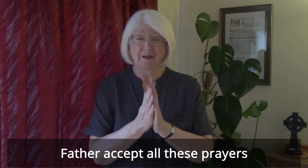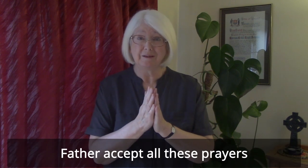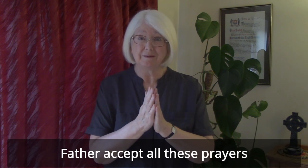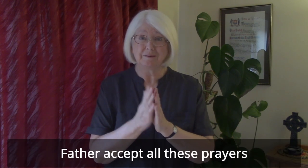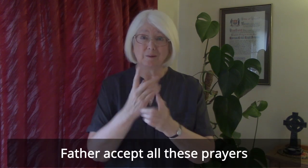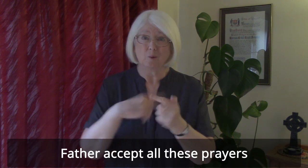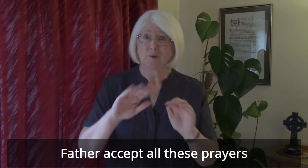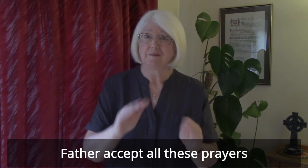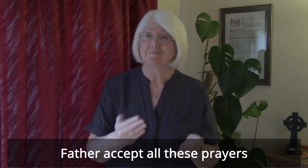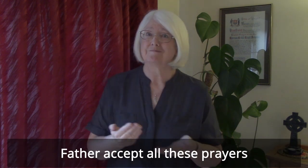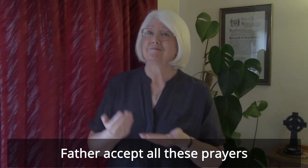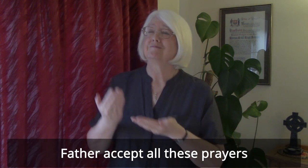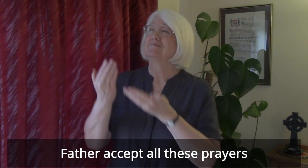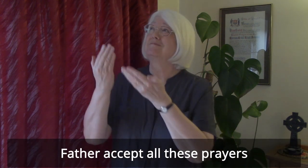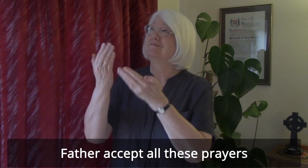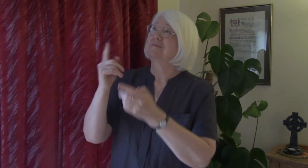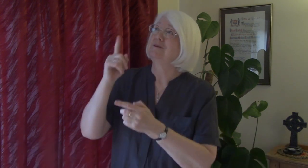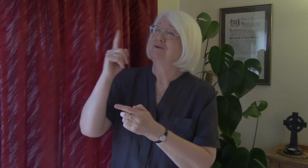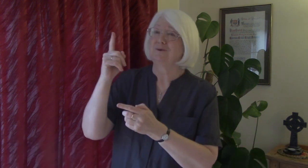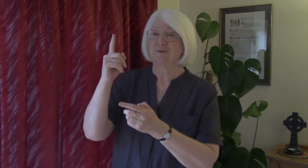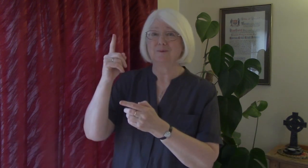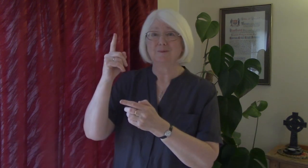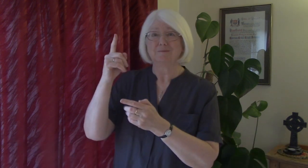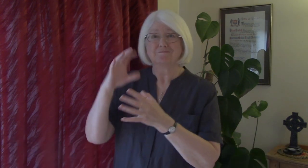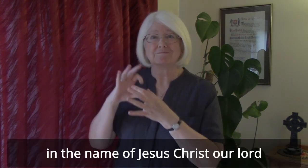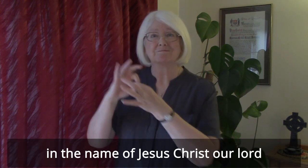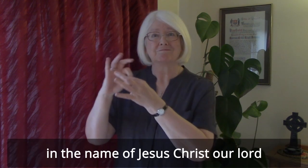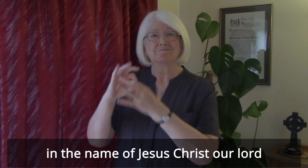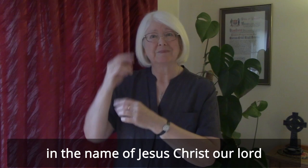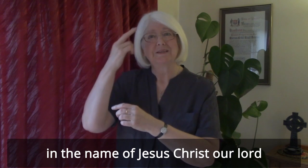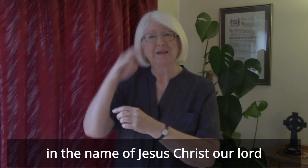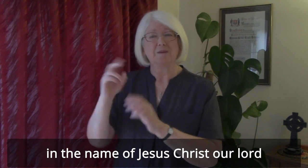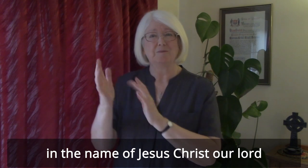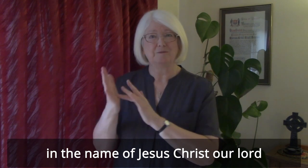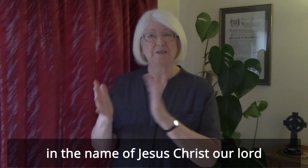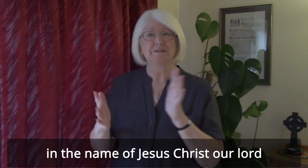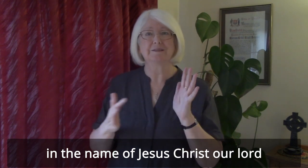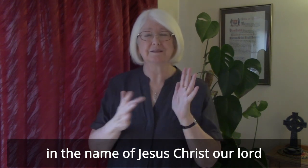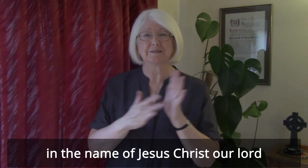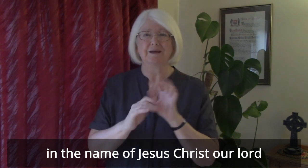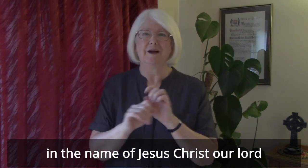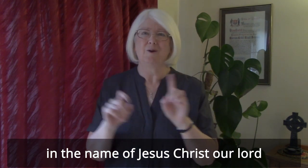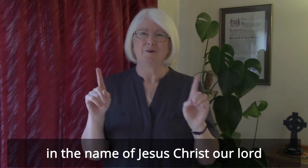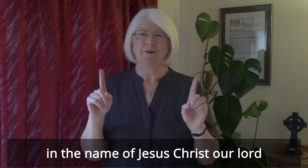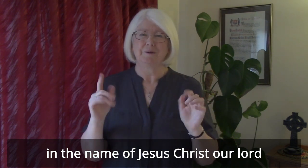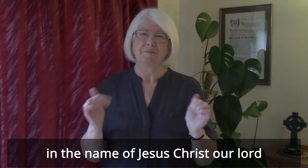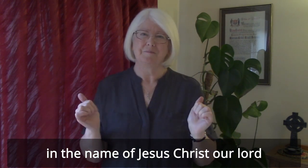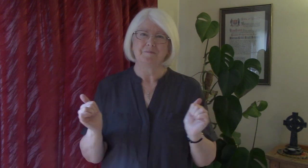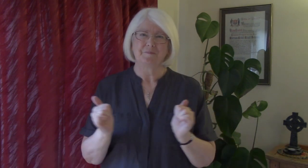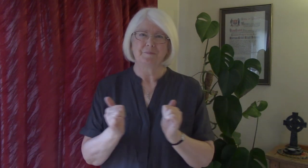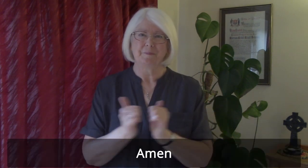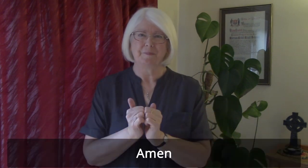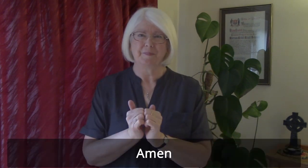Father, accept all these prayers in the name of Jesus Christ, our